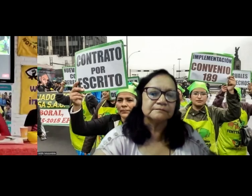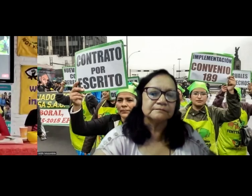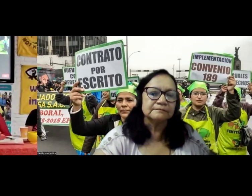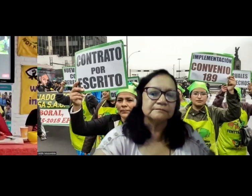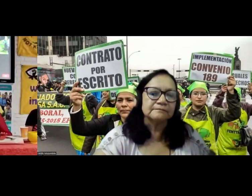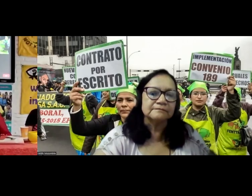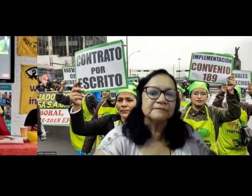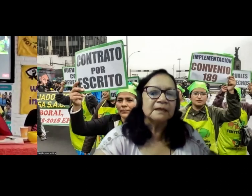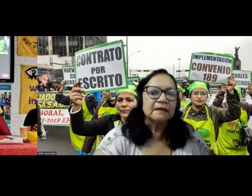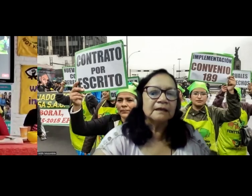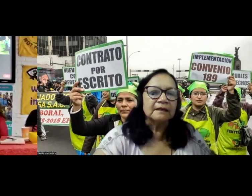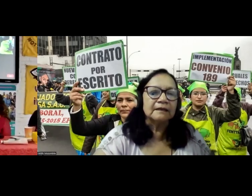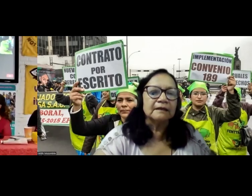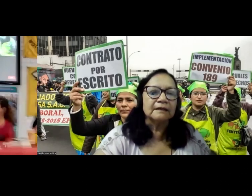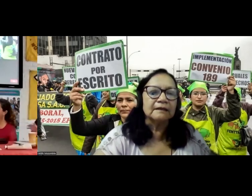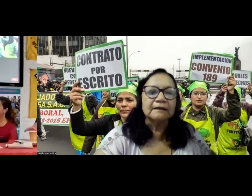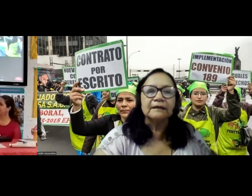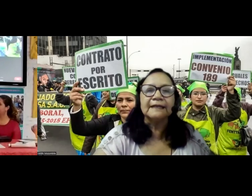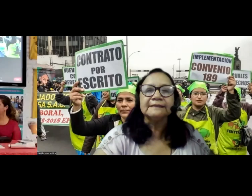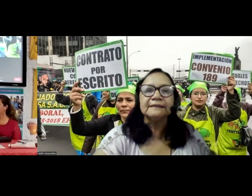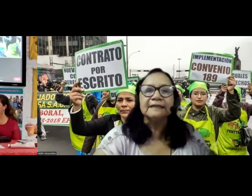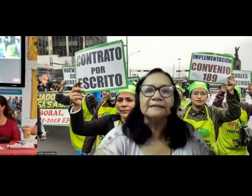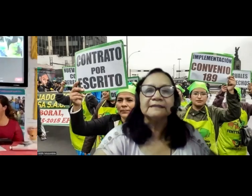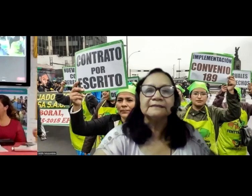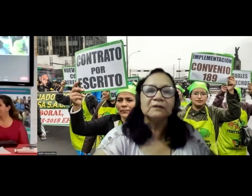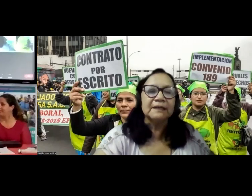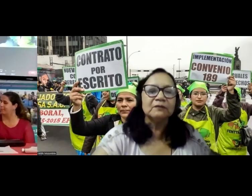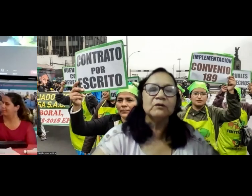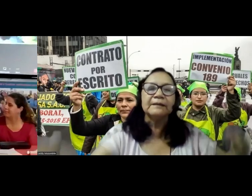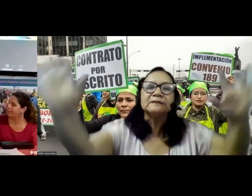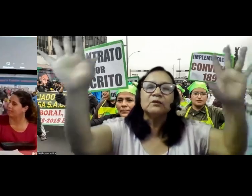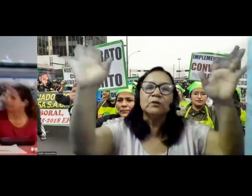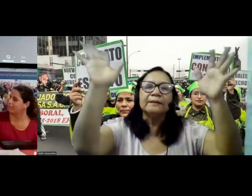Thank you, Leddy. Great to hear from you there. Gracias, gracias.